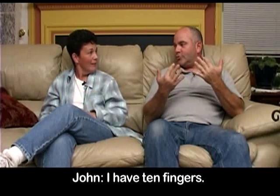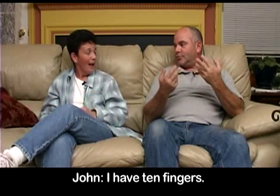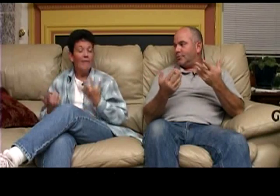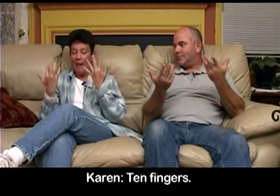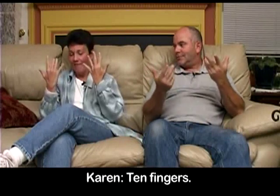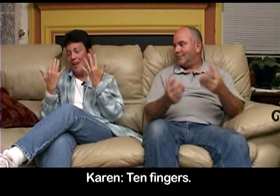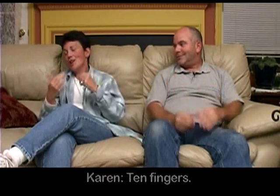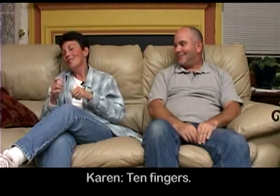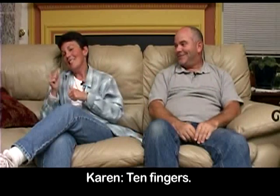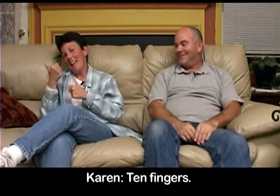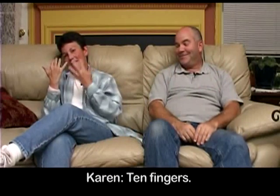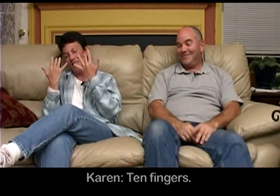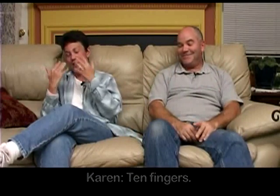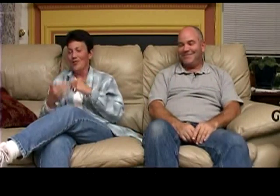fingers. 10 fingers.